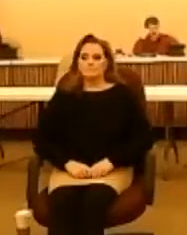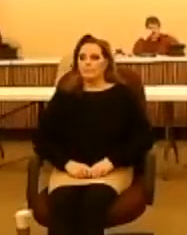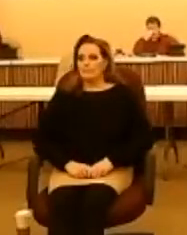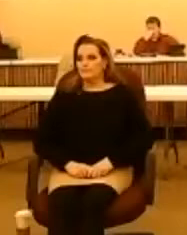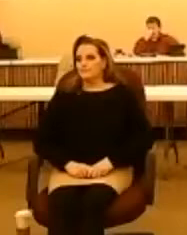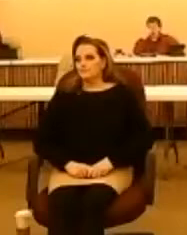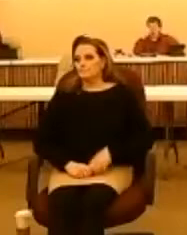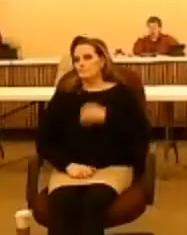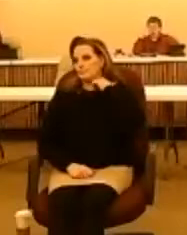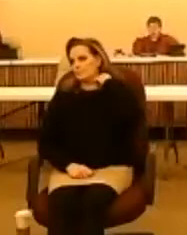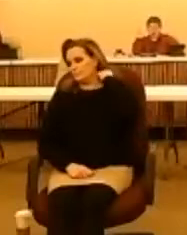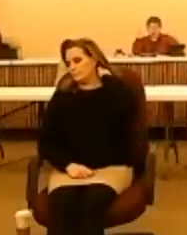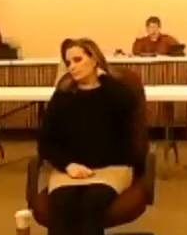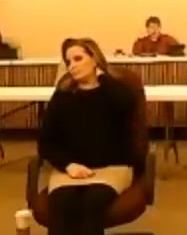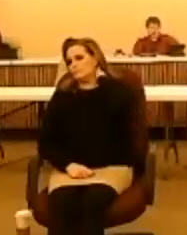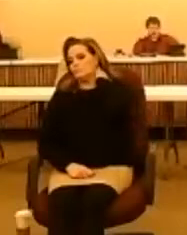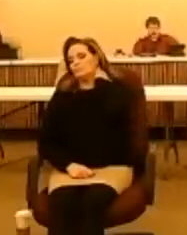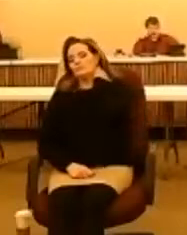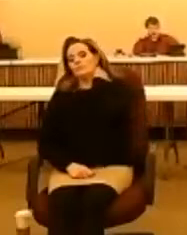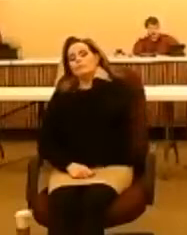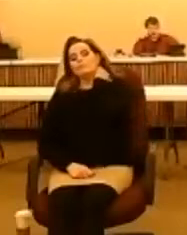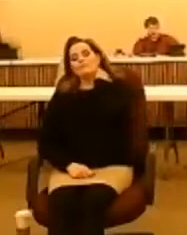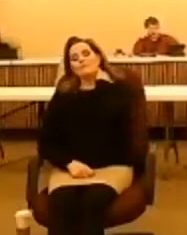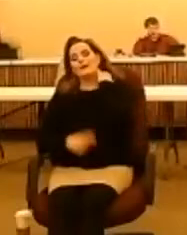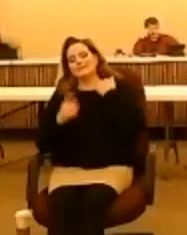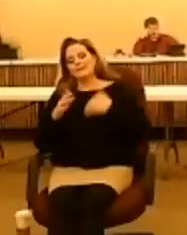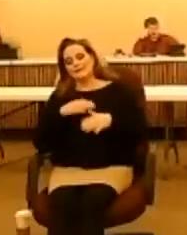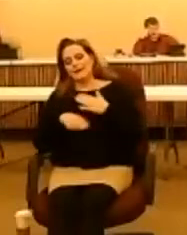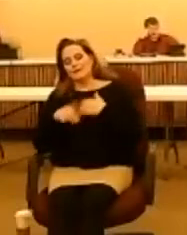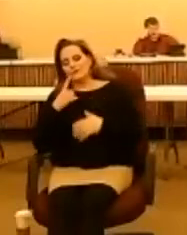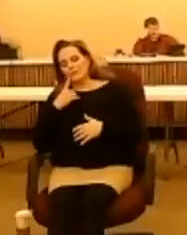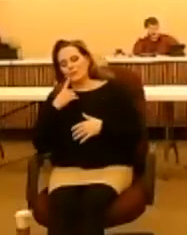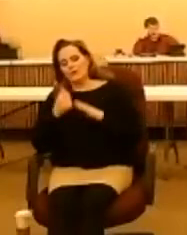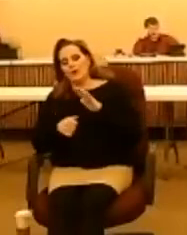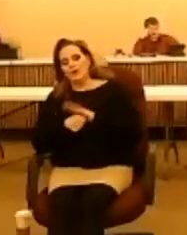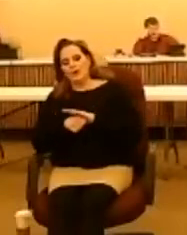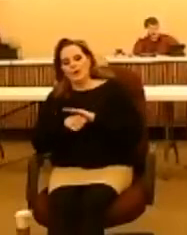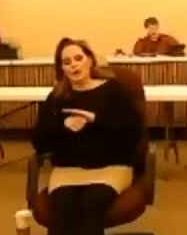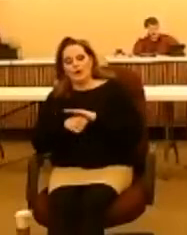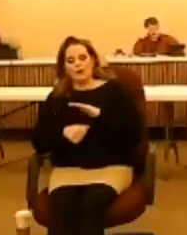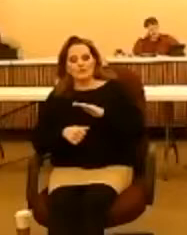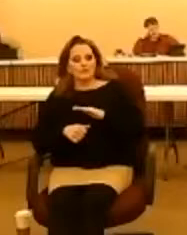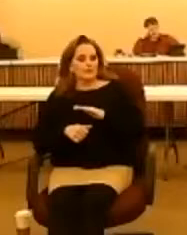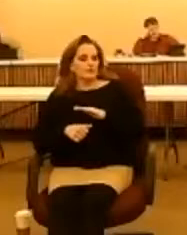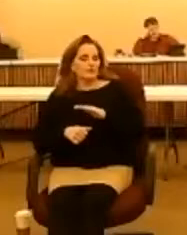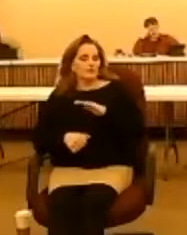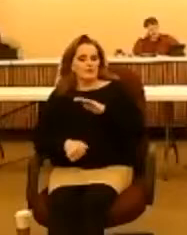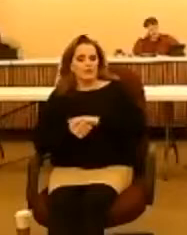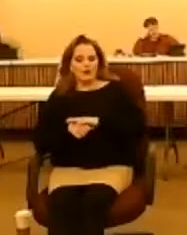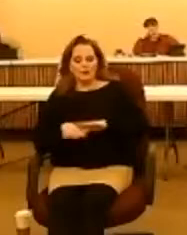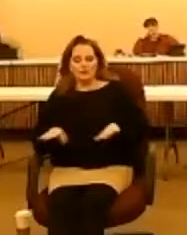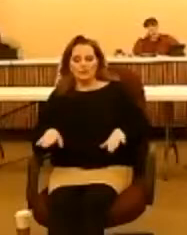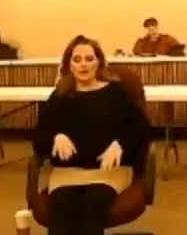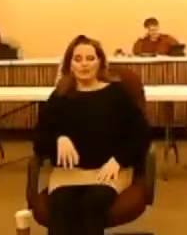including, you know, the entrance for the Underground Railroad Tunnel. Oh, wow. I was gonna go see it, but then COVID hit.